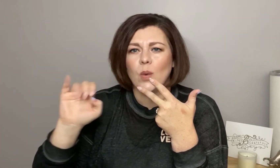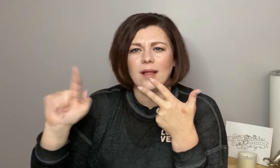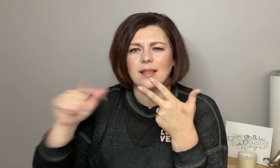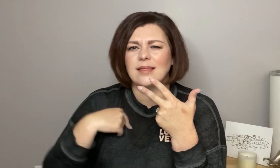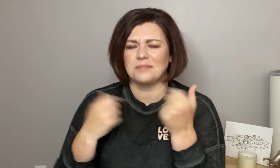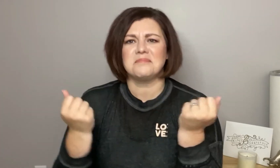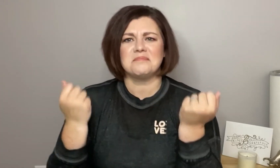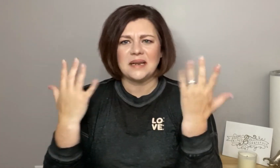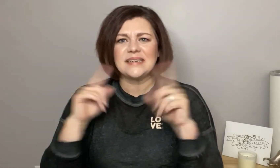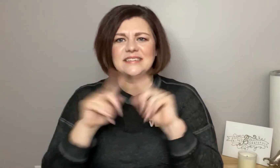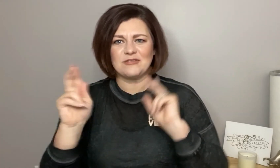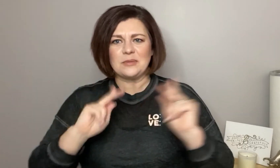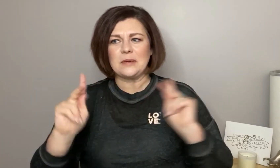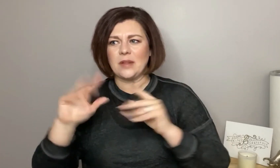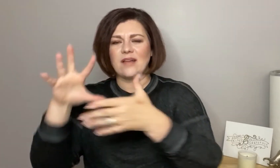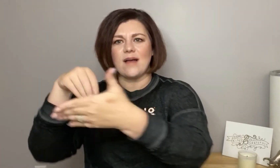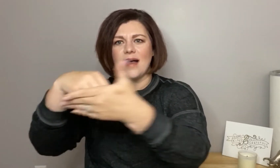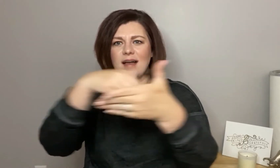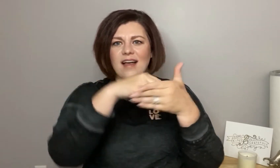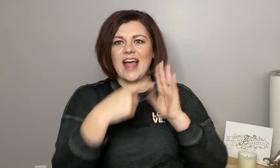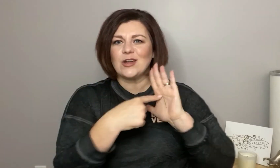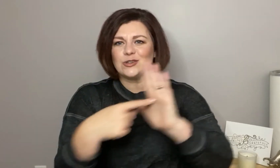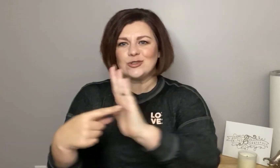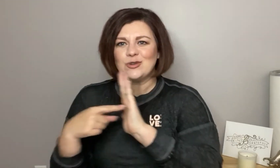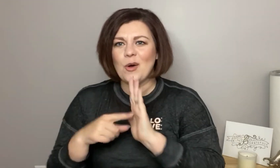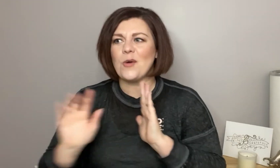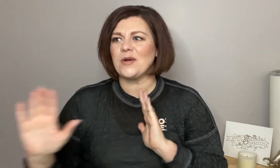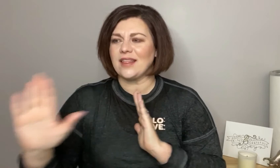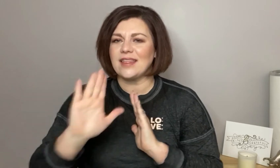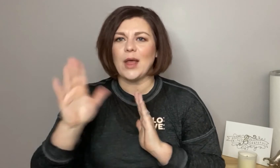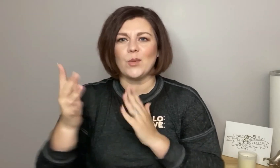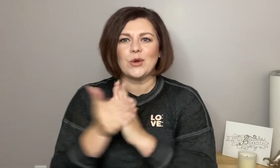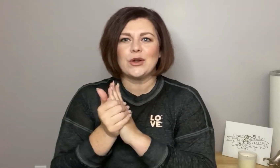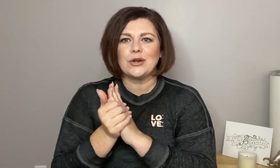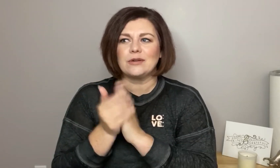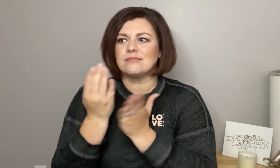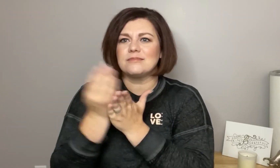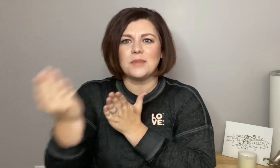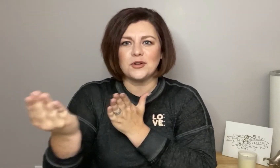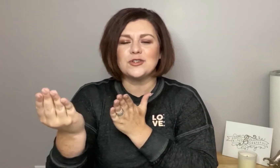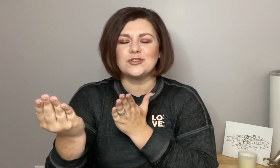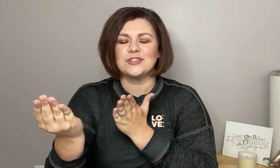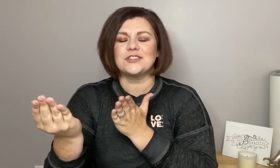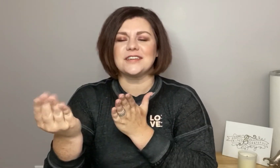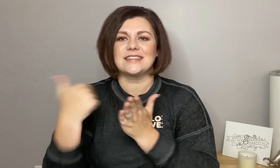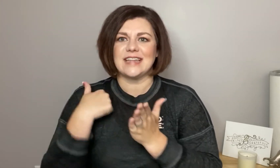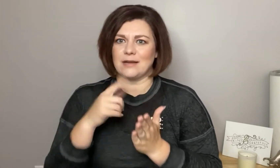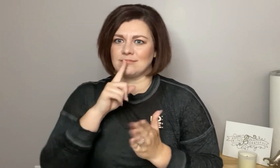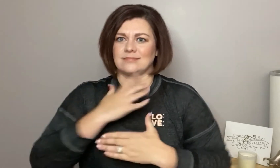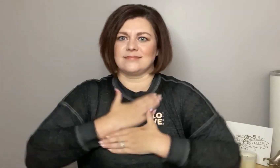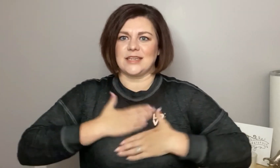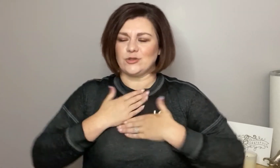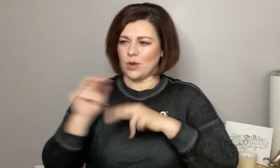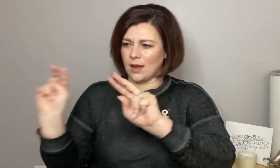like I said, Emily Noel. And there's a lot of different people who have shown, what they would put in